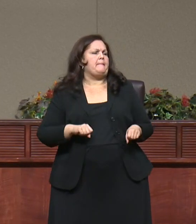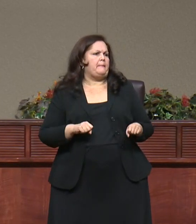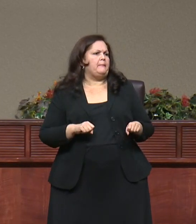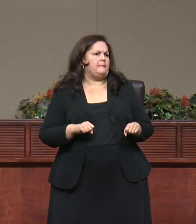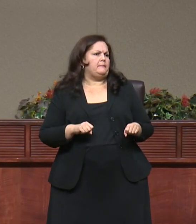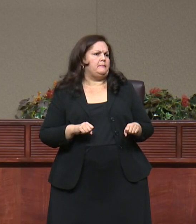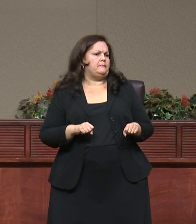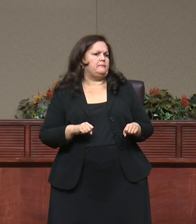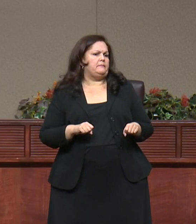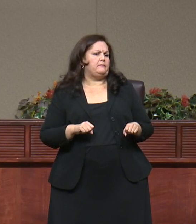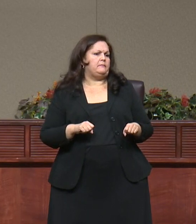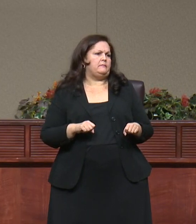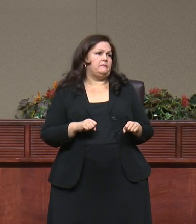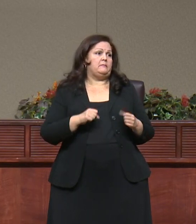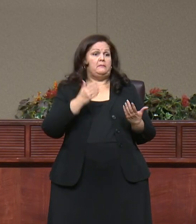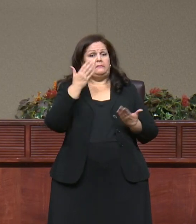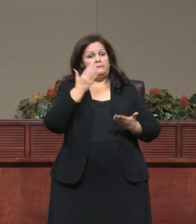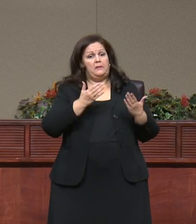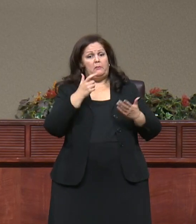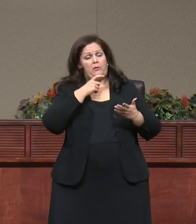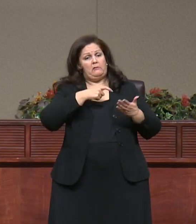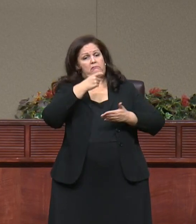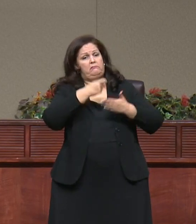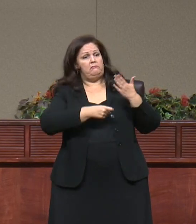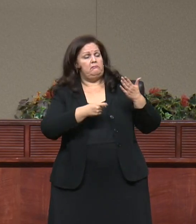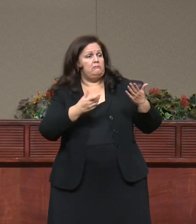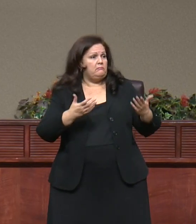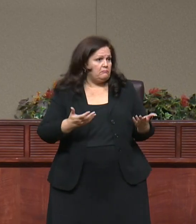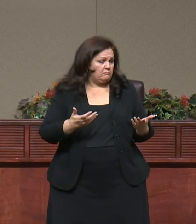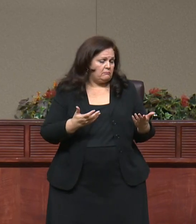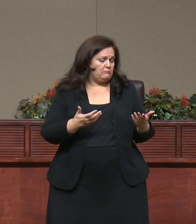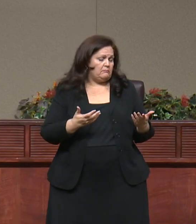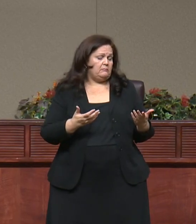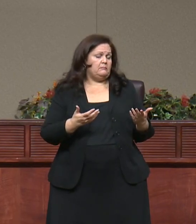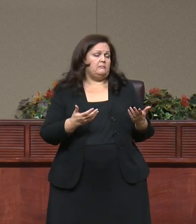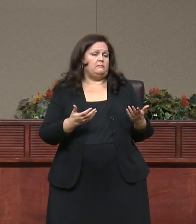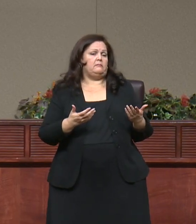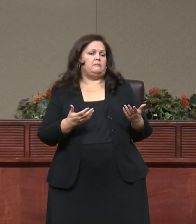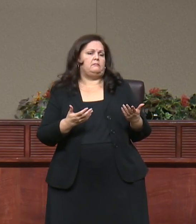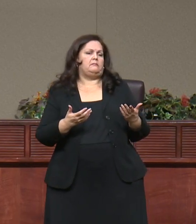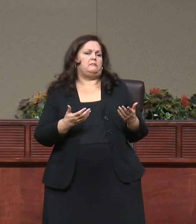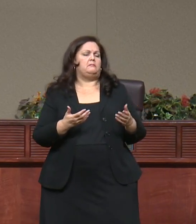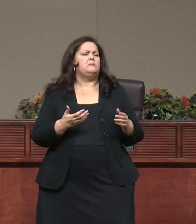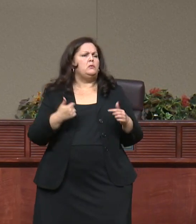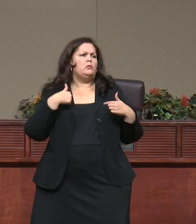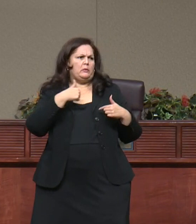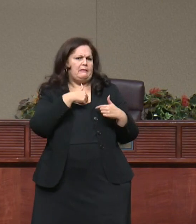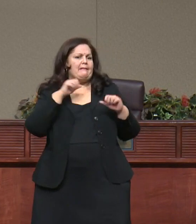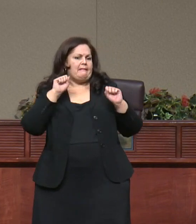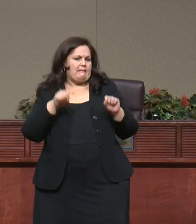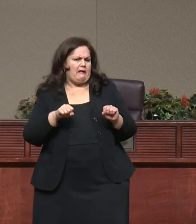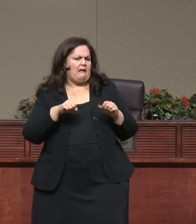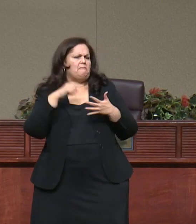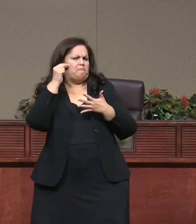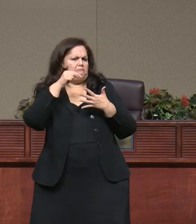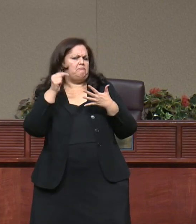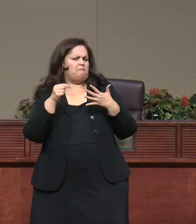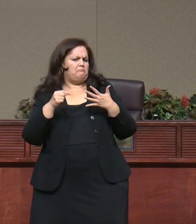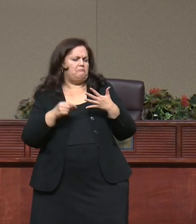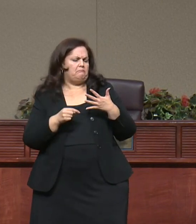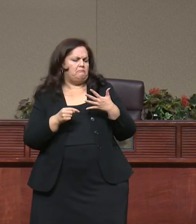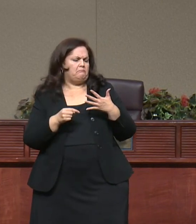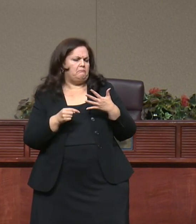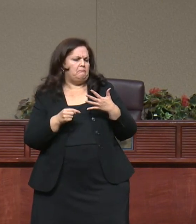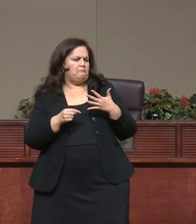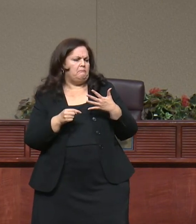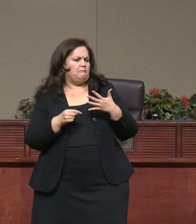could be criminal infraction. But those are all possibilities. In terms of have